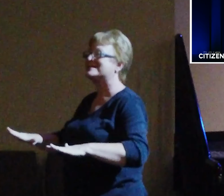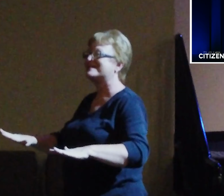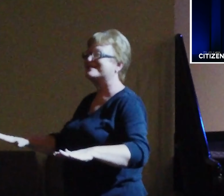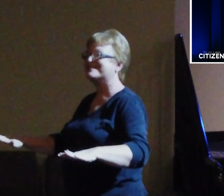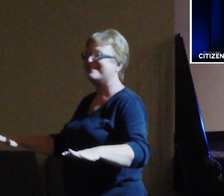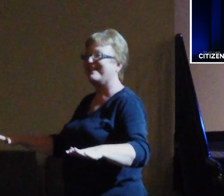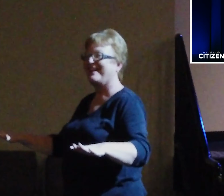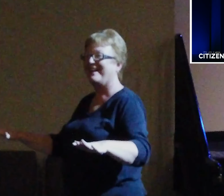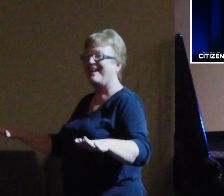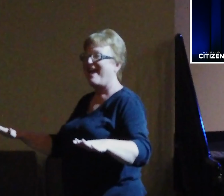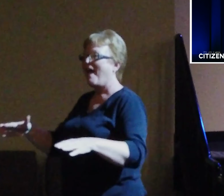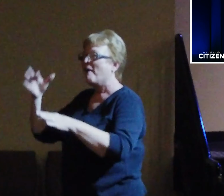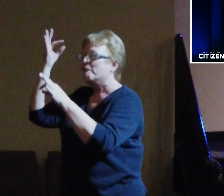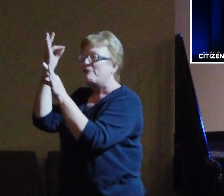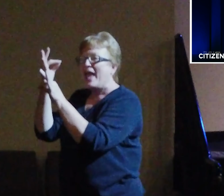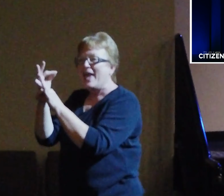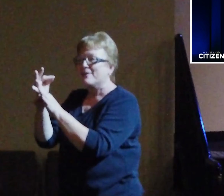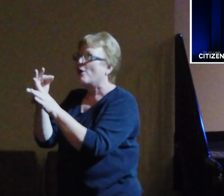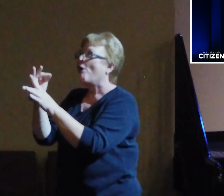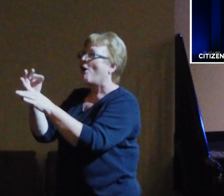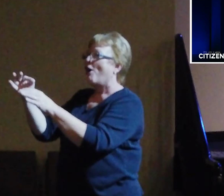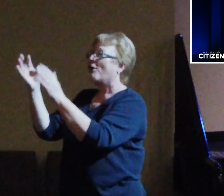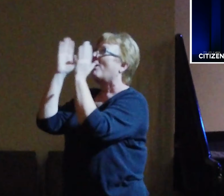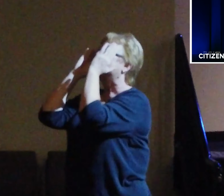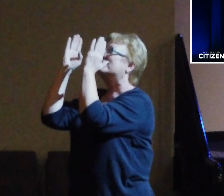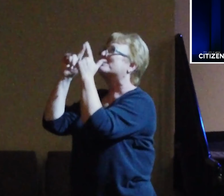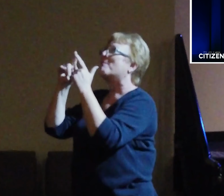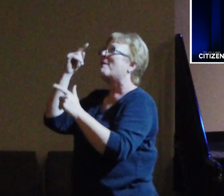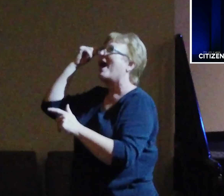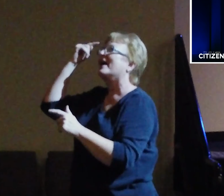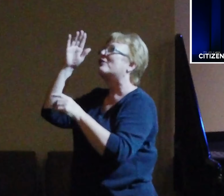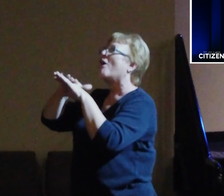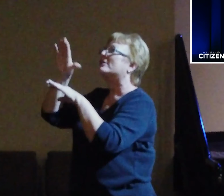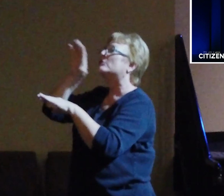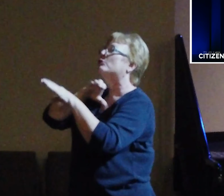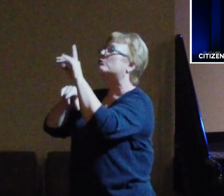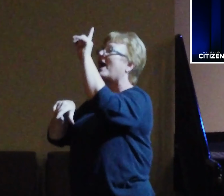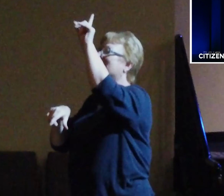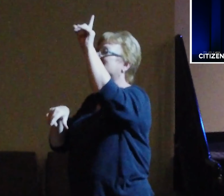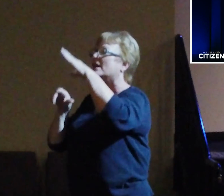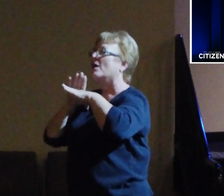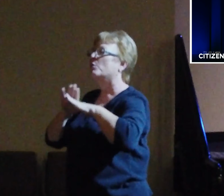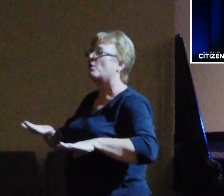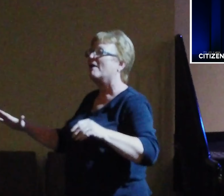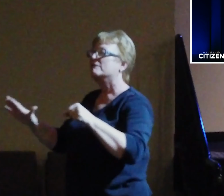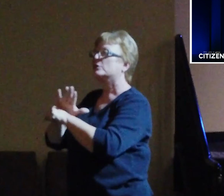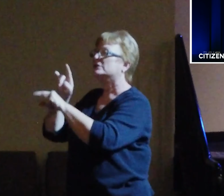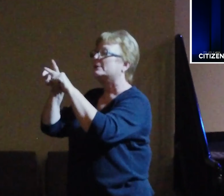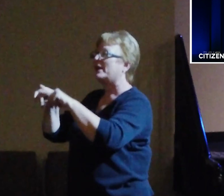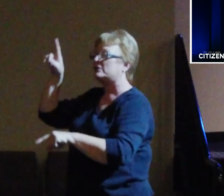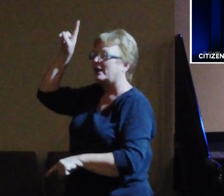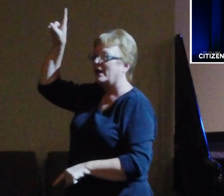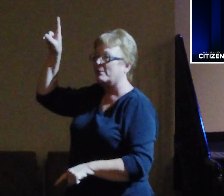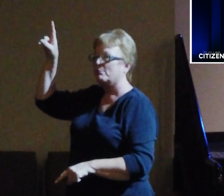Faith concentrates the mind on Christ. It's a sign of utter dependence on God.